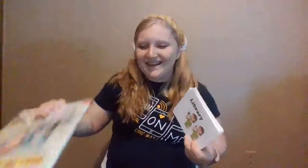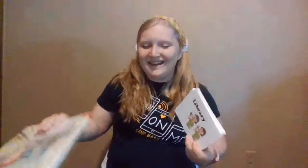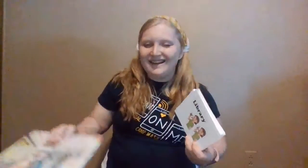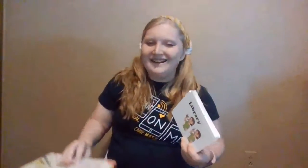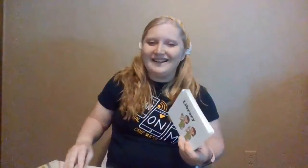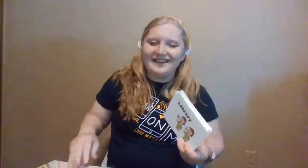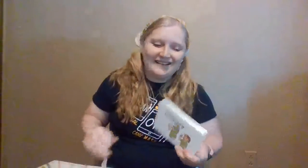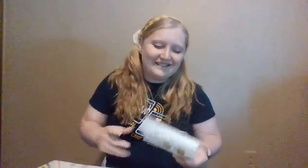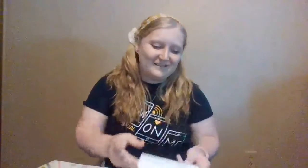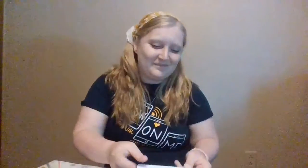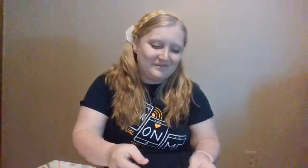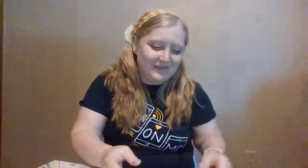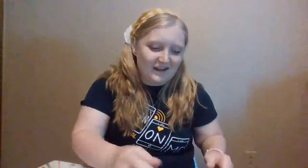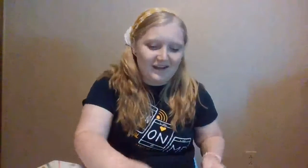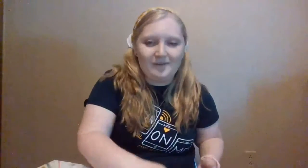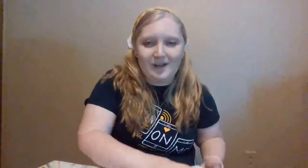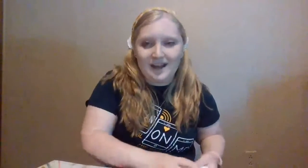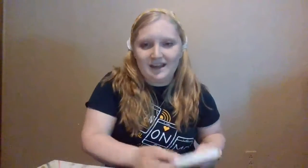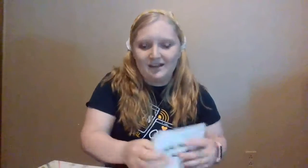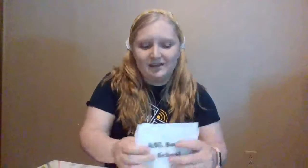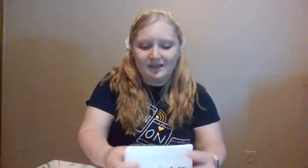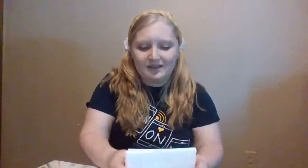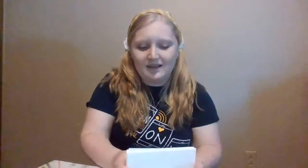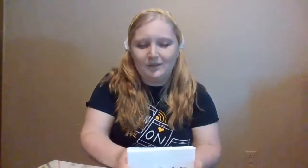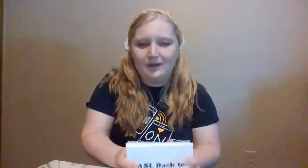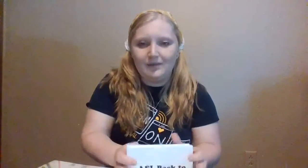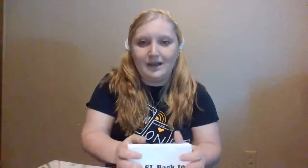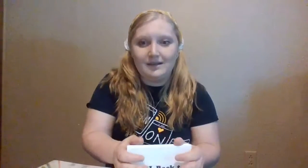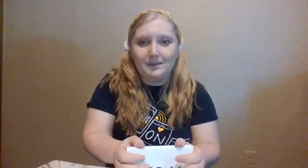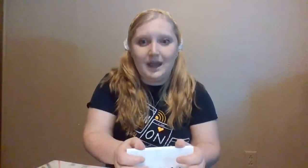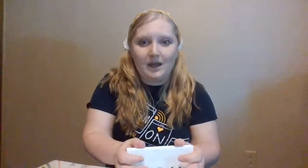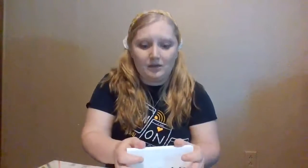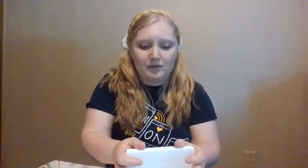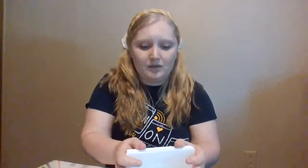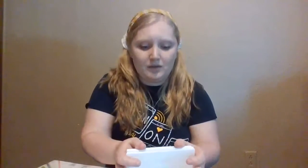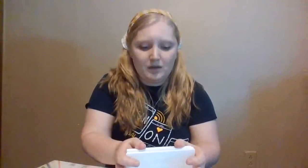Amazing! All right, ready? Let's see if we can find something else.